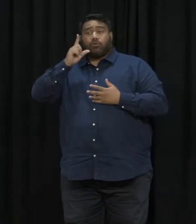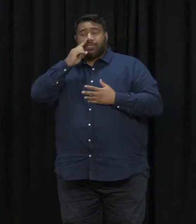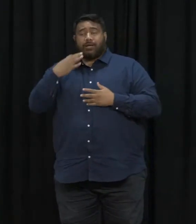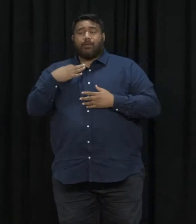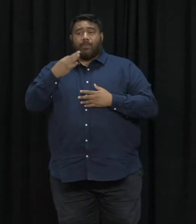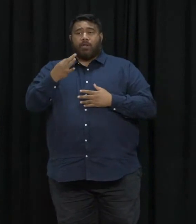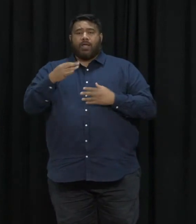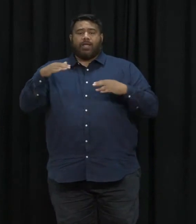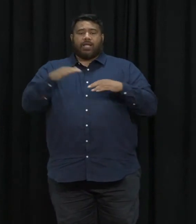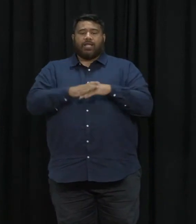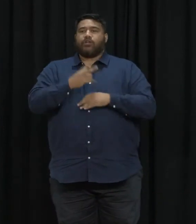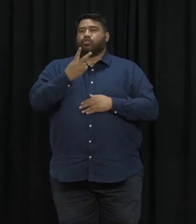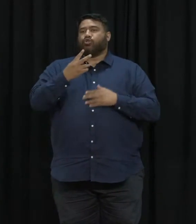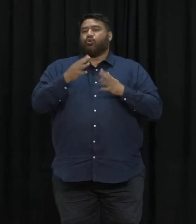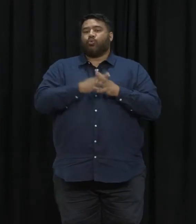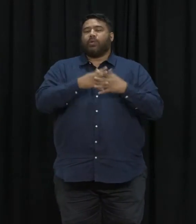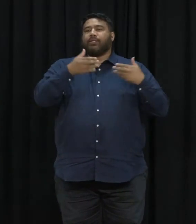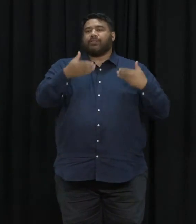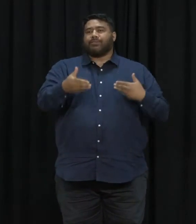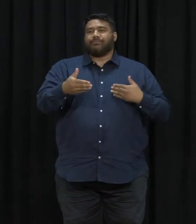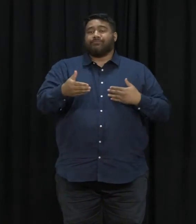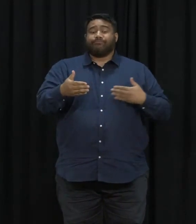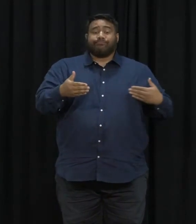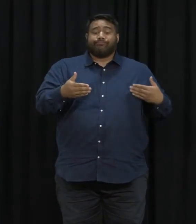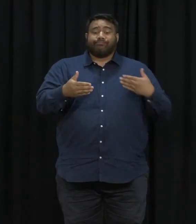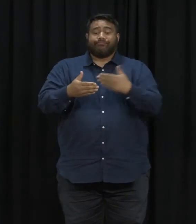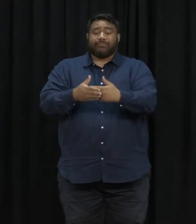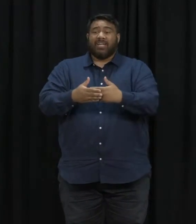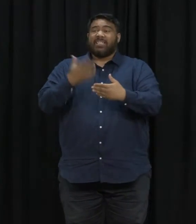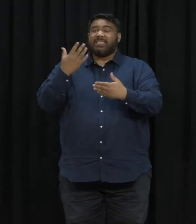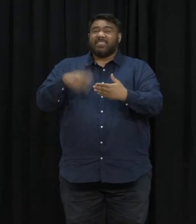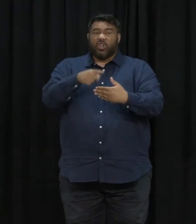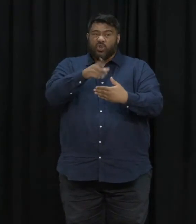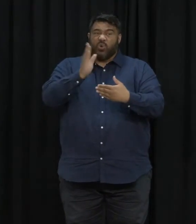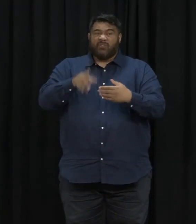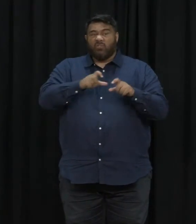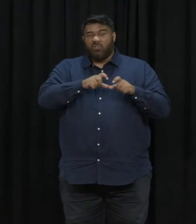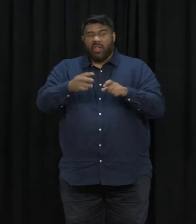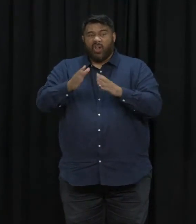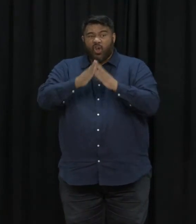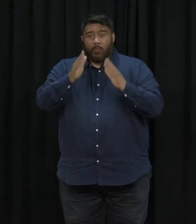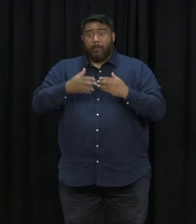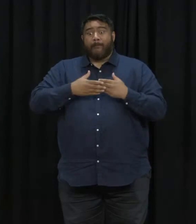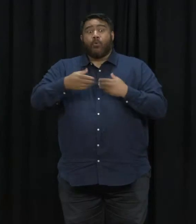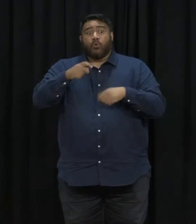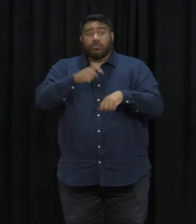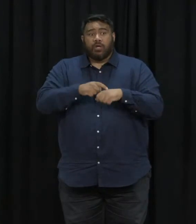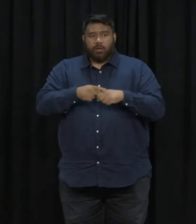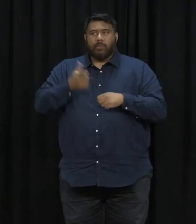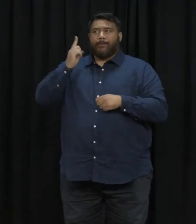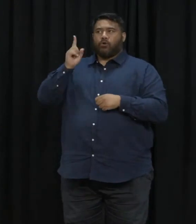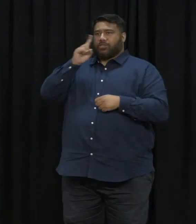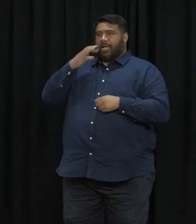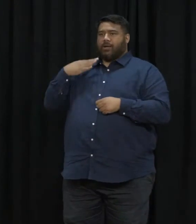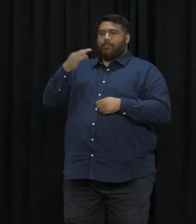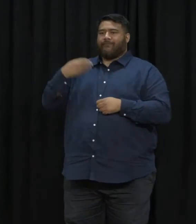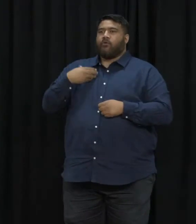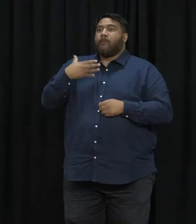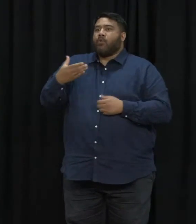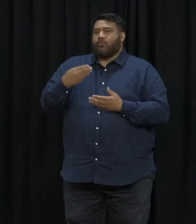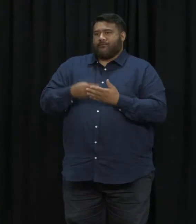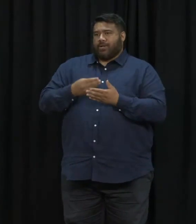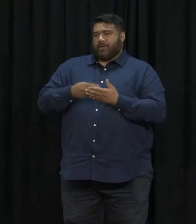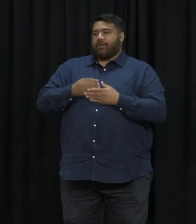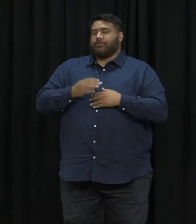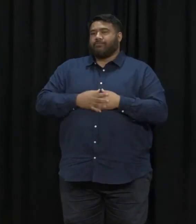weeks. Your employer can reapply for you if you still qualify after 2 weeks. No one should feel pressured to go to work if they've been told